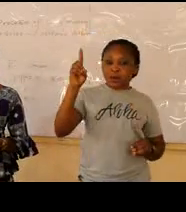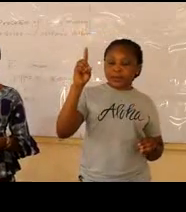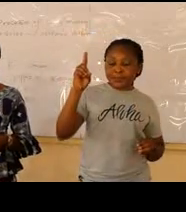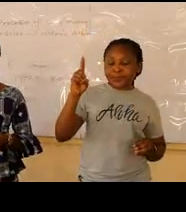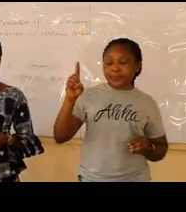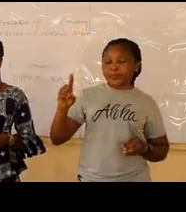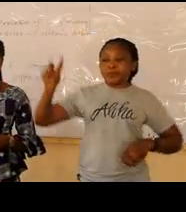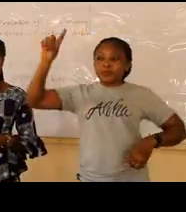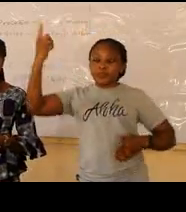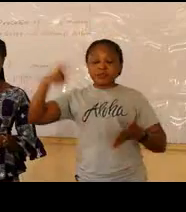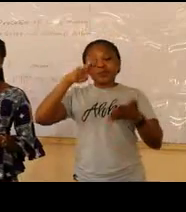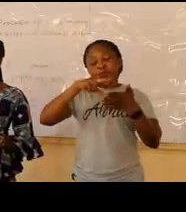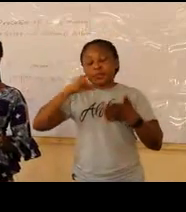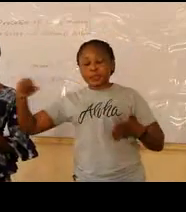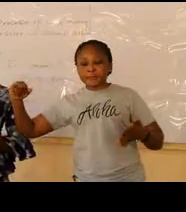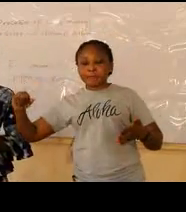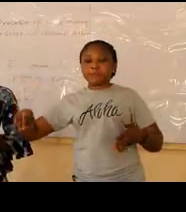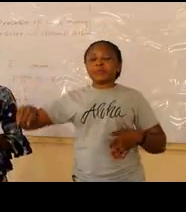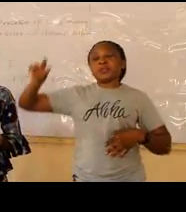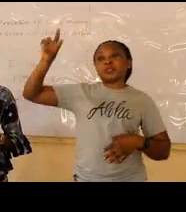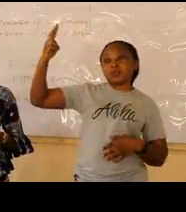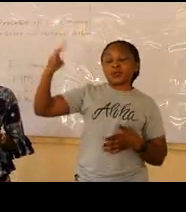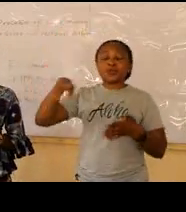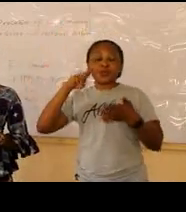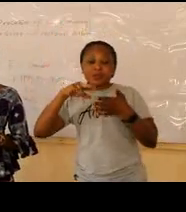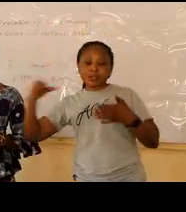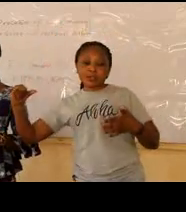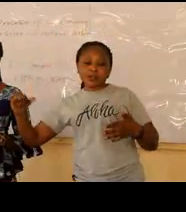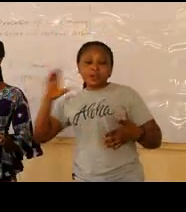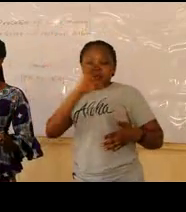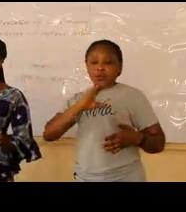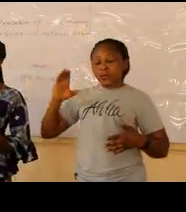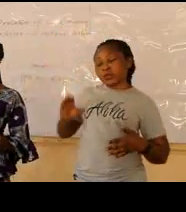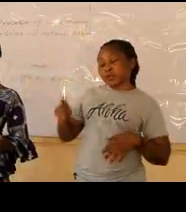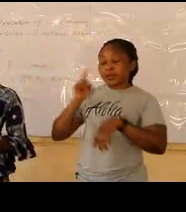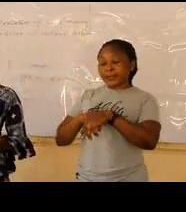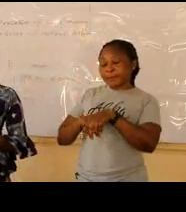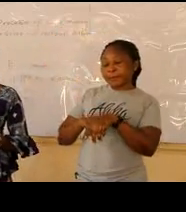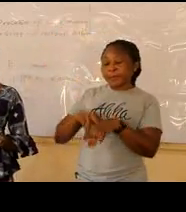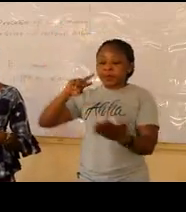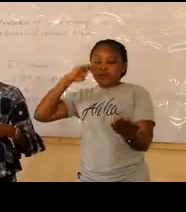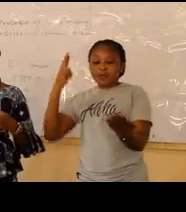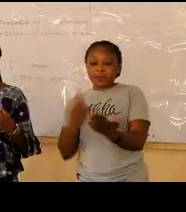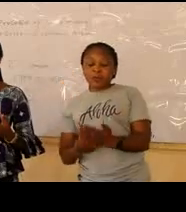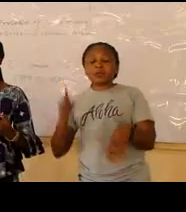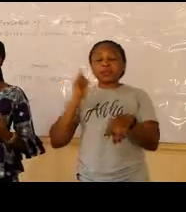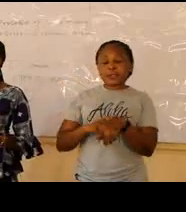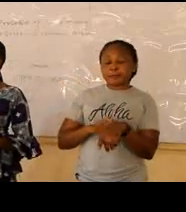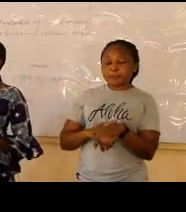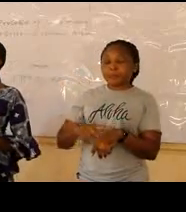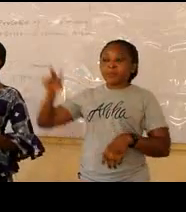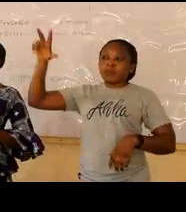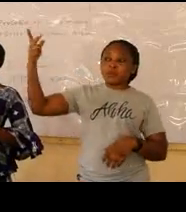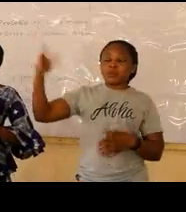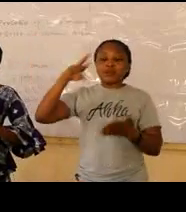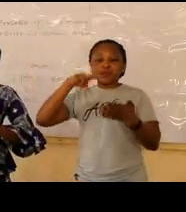reading, second reading, the committee stage, the report stage, the third